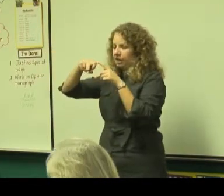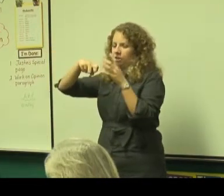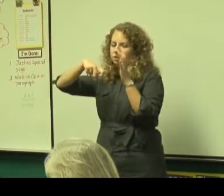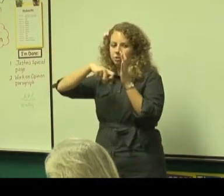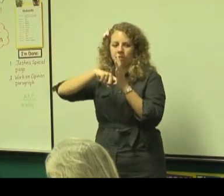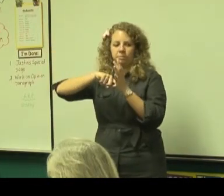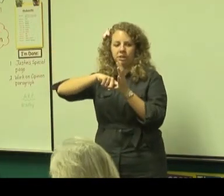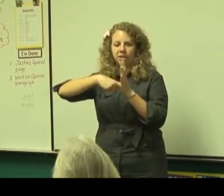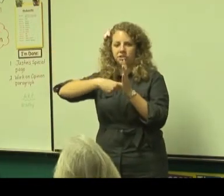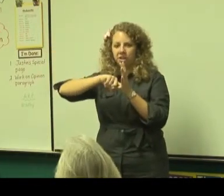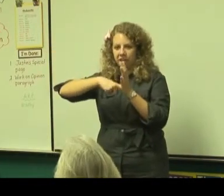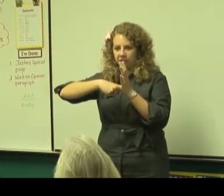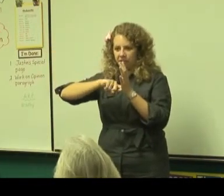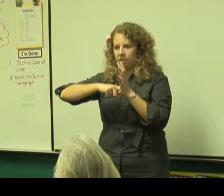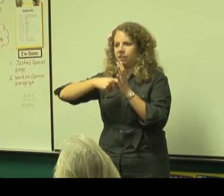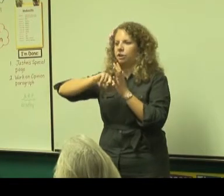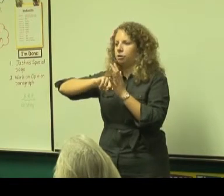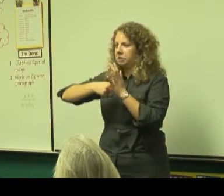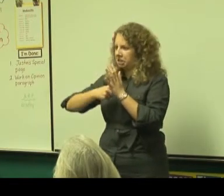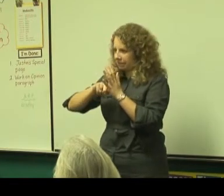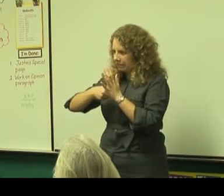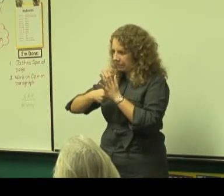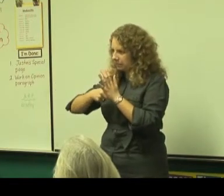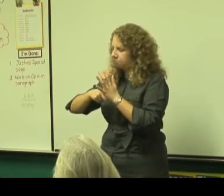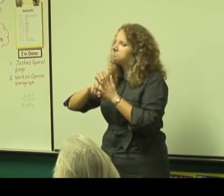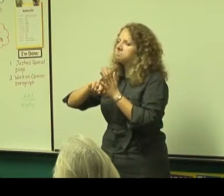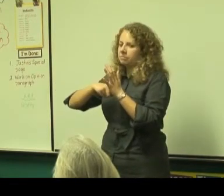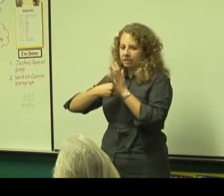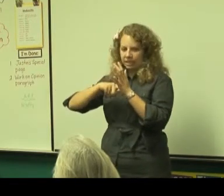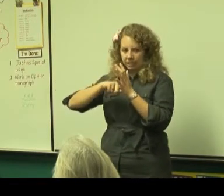here you're going to put it against your hand, like you're opening keys.